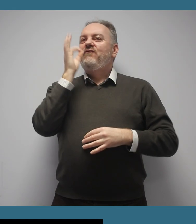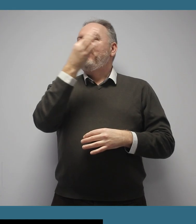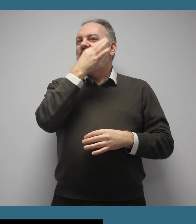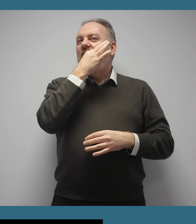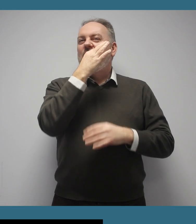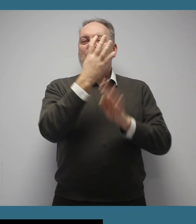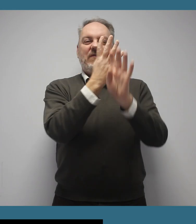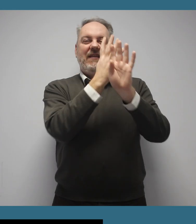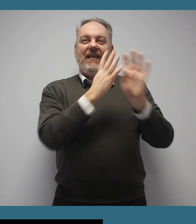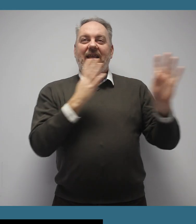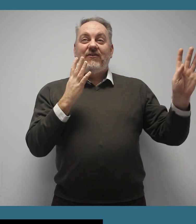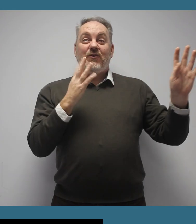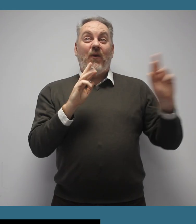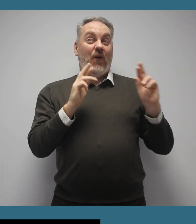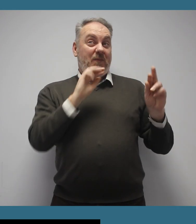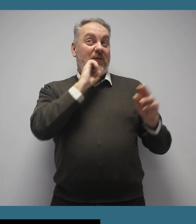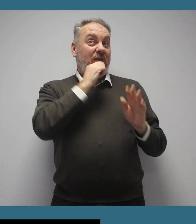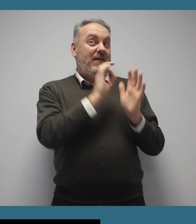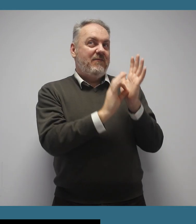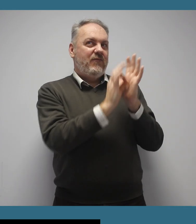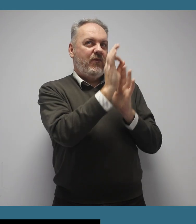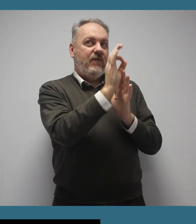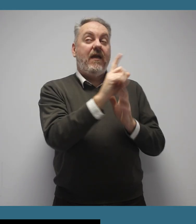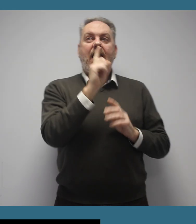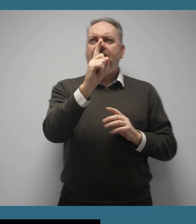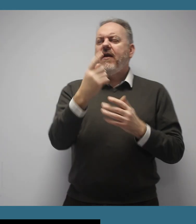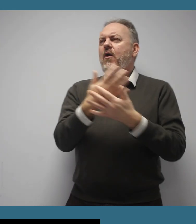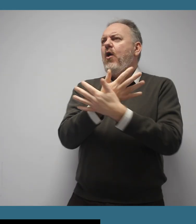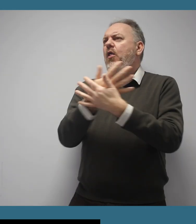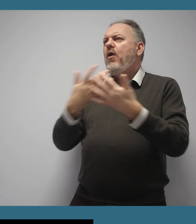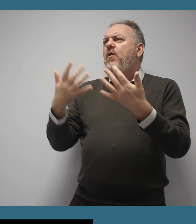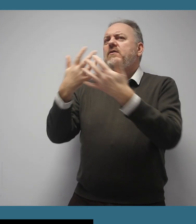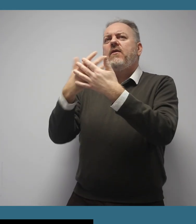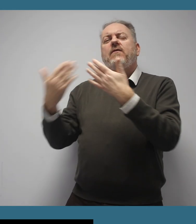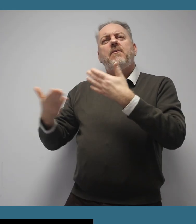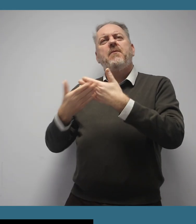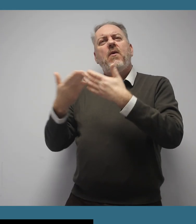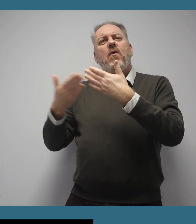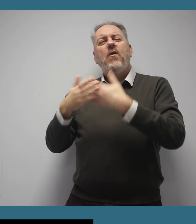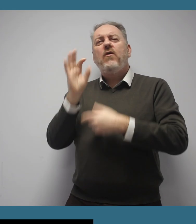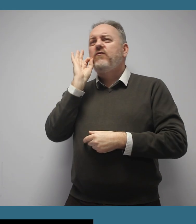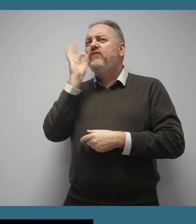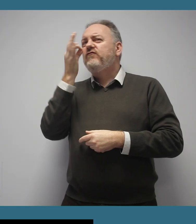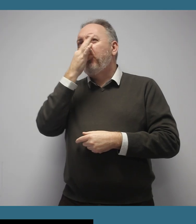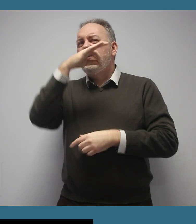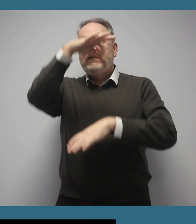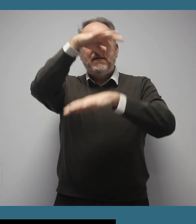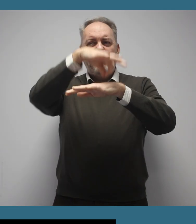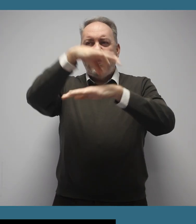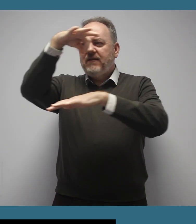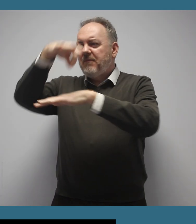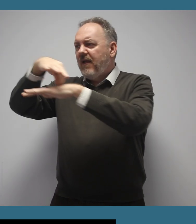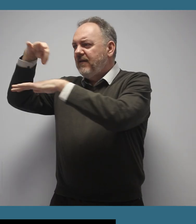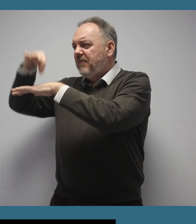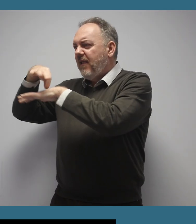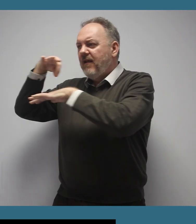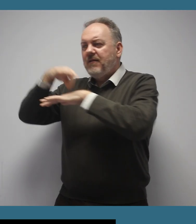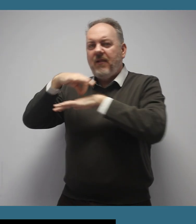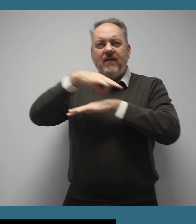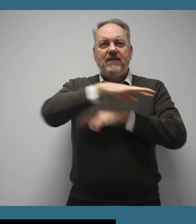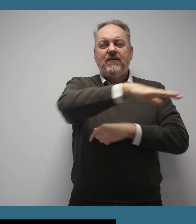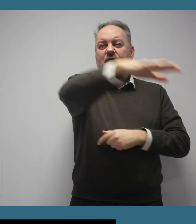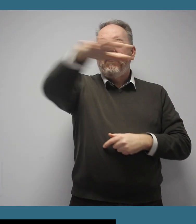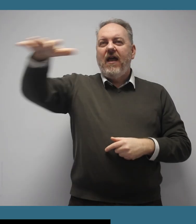years old, so it may do, but there's also a lot of roses interplanted in the other beds. So I think that was a problem, a